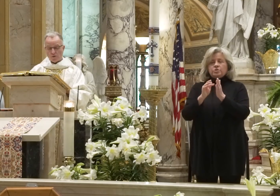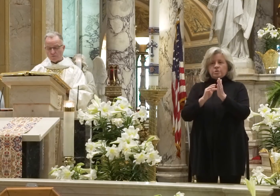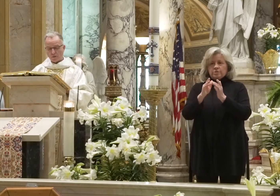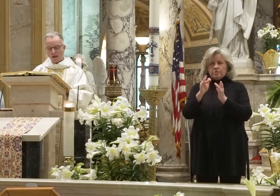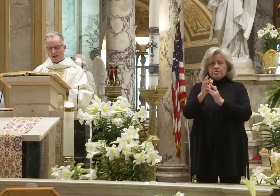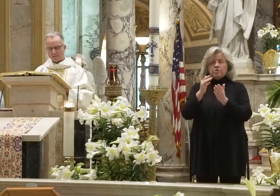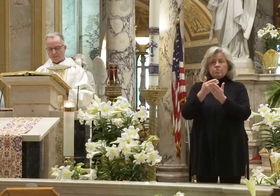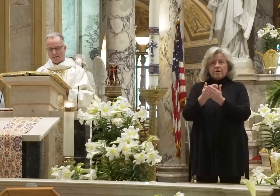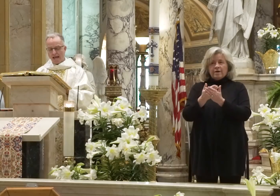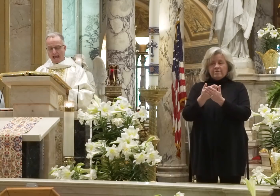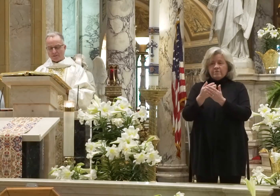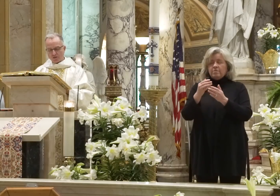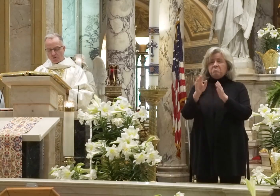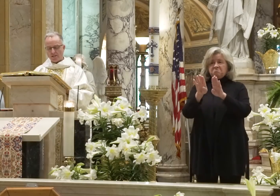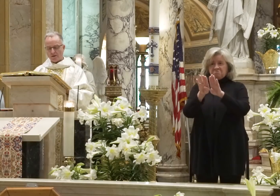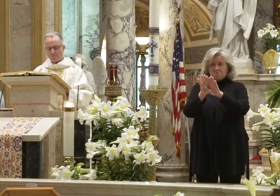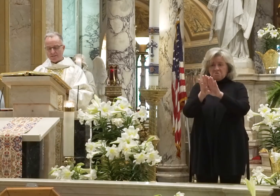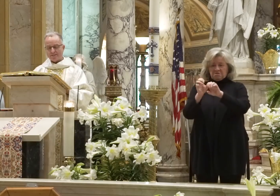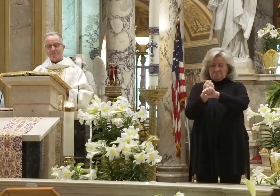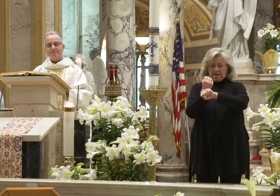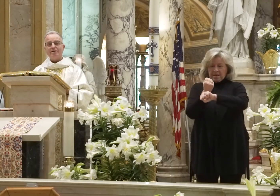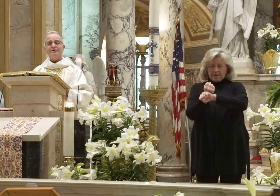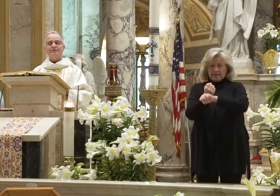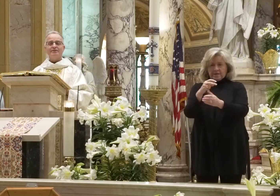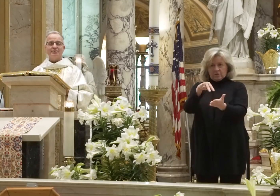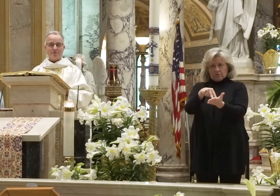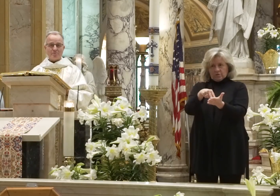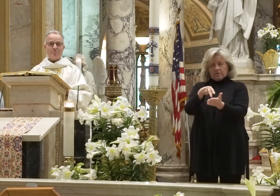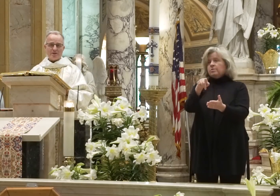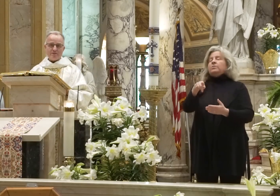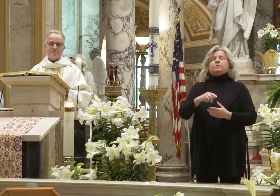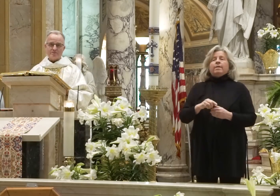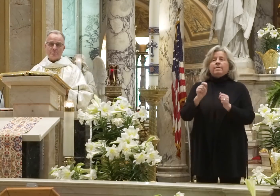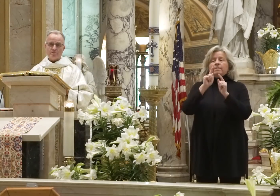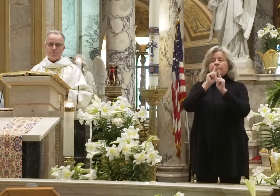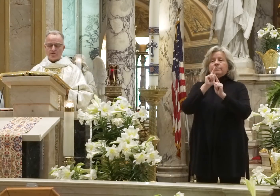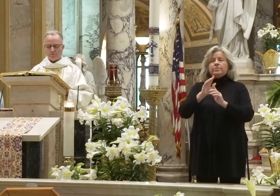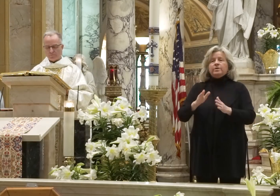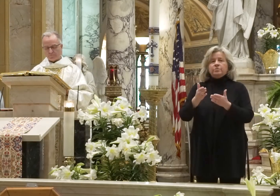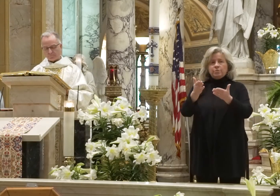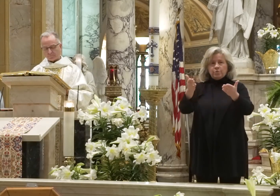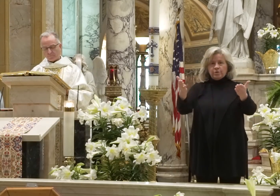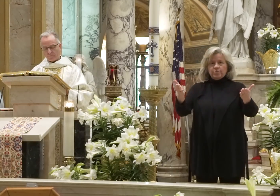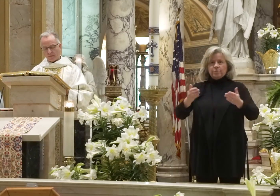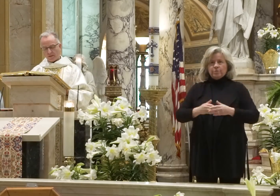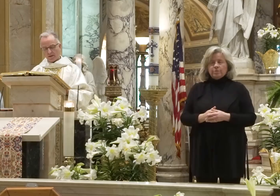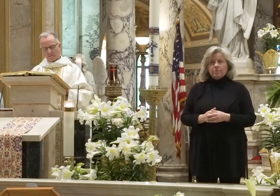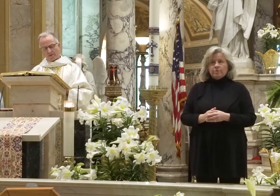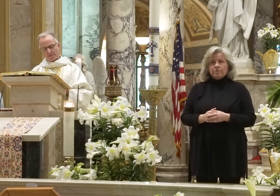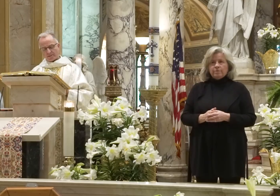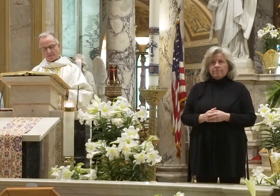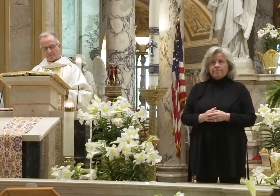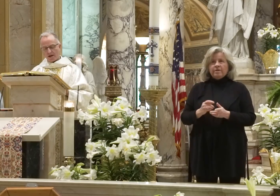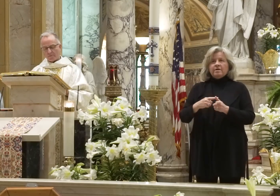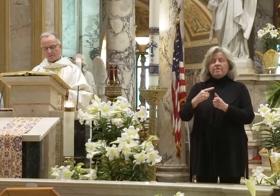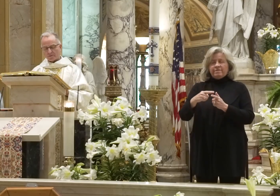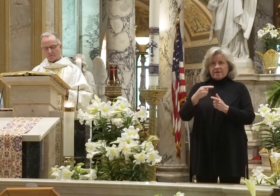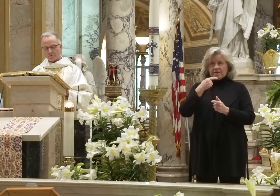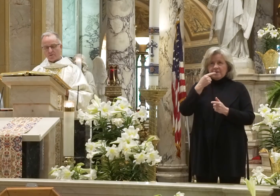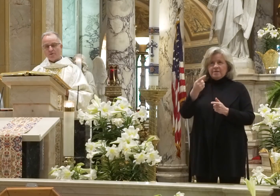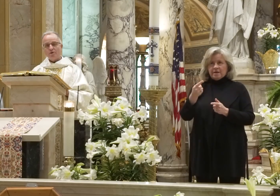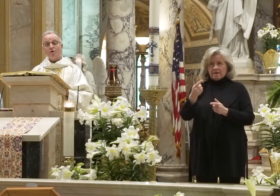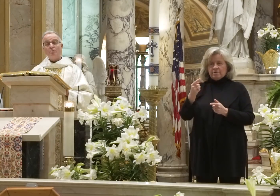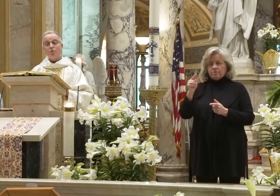although the doors were locked, and stood in their midst and said, "Peace be with you." Then he said to